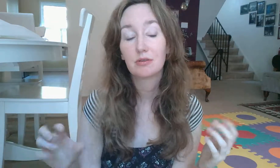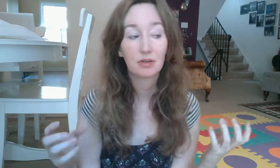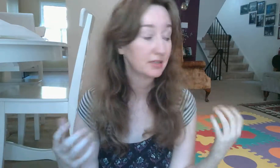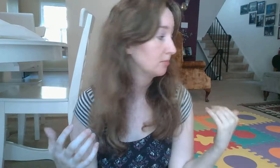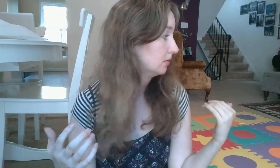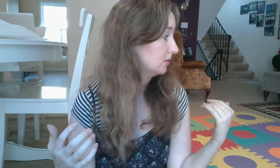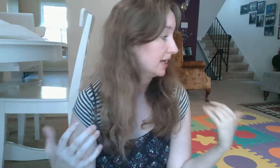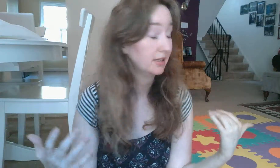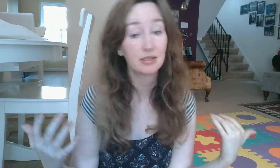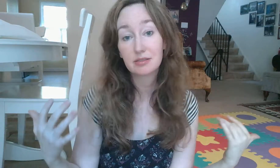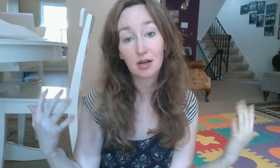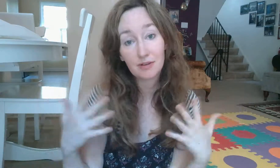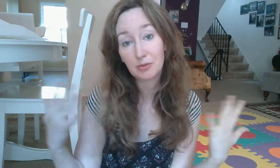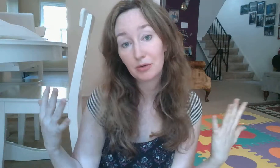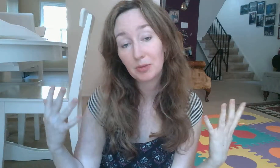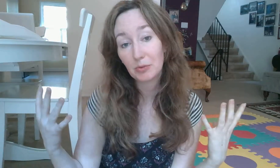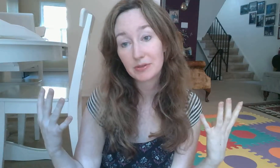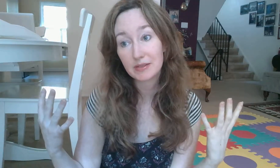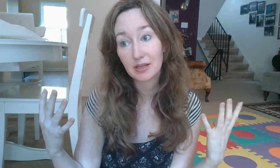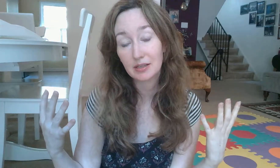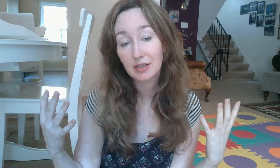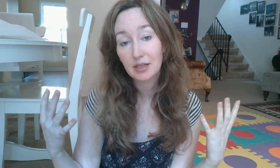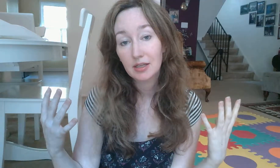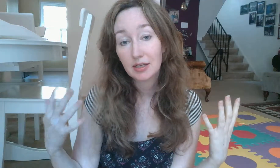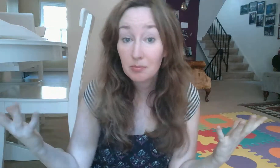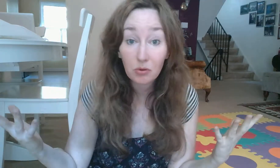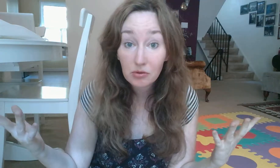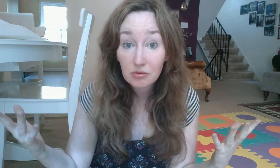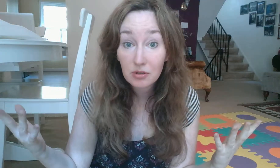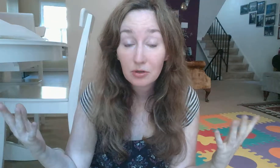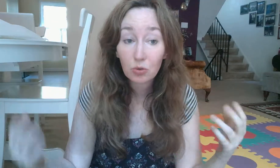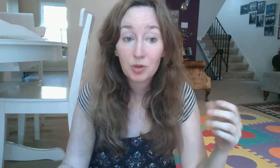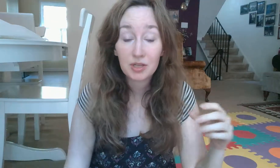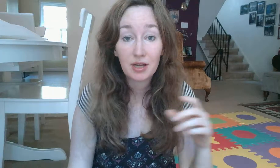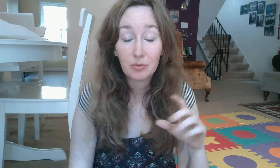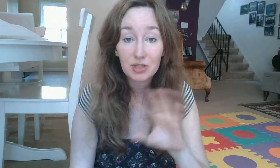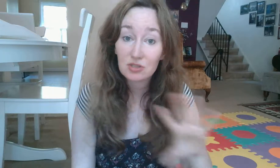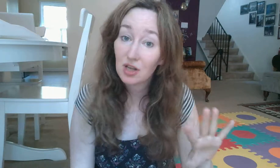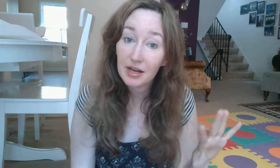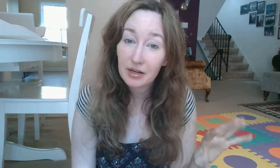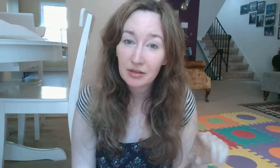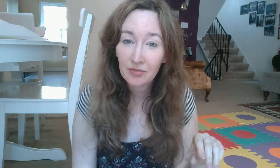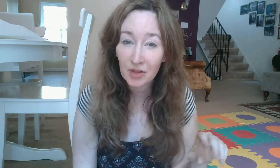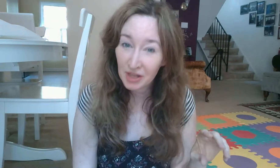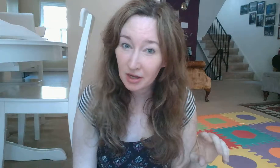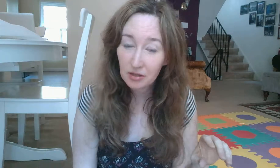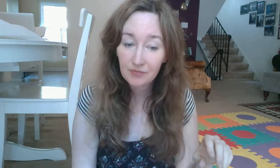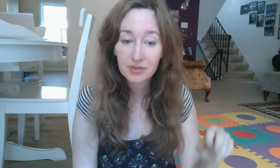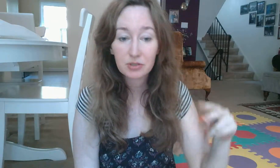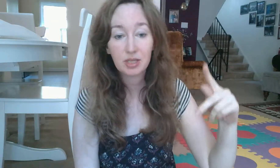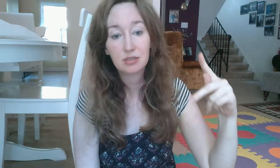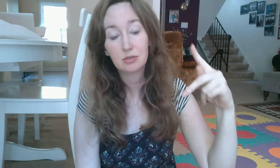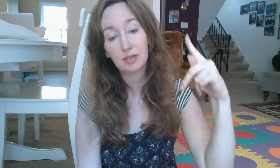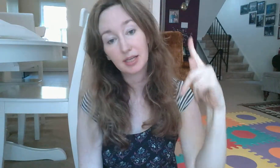for example, Alex, our family will be able to sign Kimball with a slide on the L. So we can do